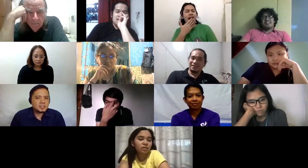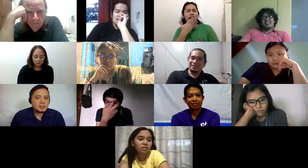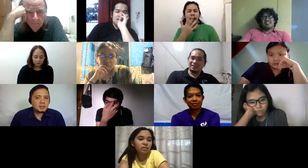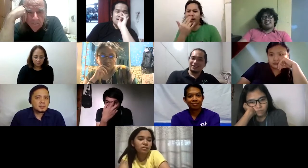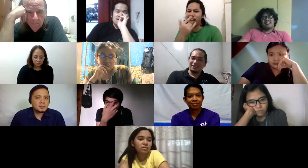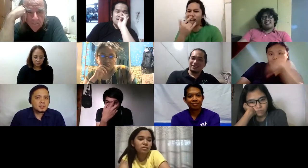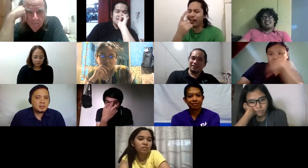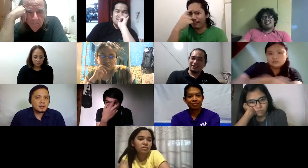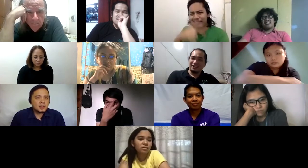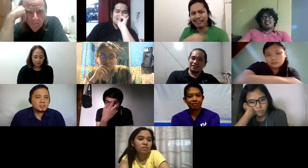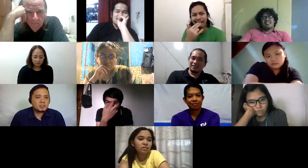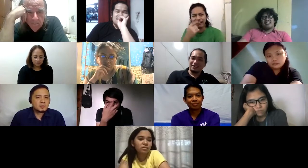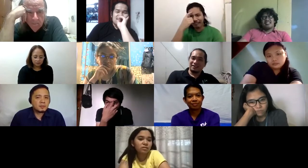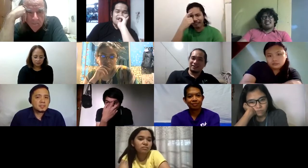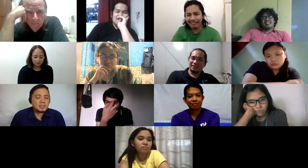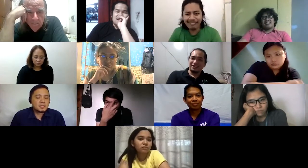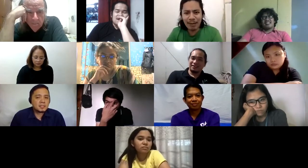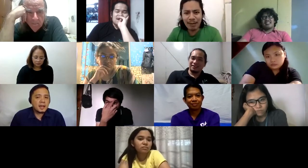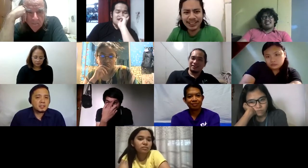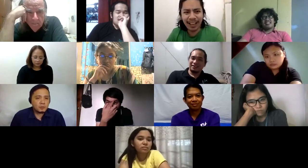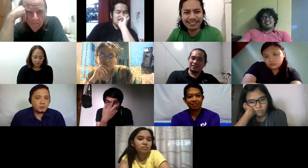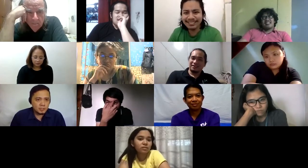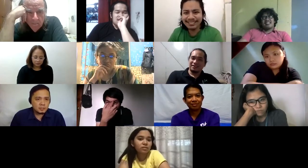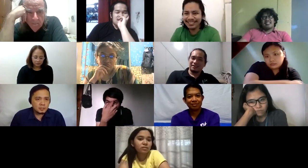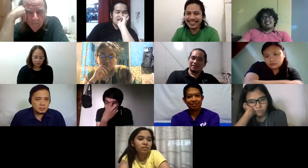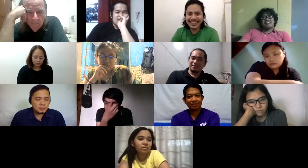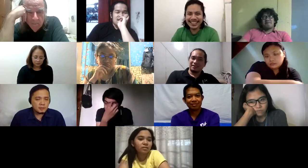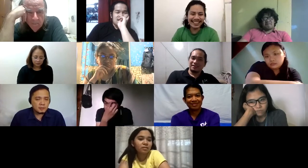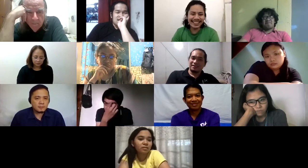criticisms in terms of sign choice.